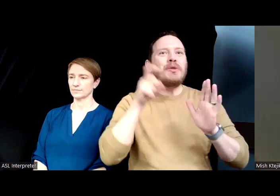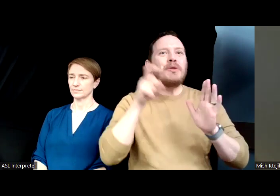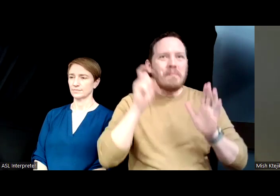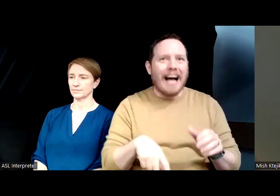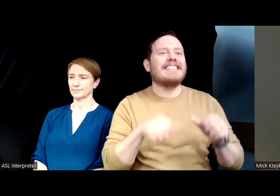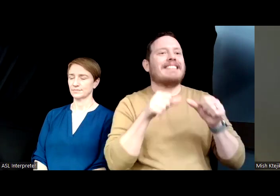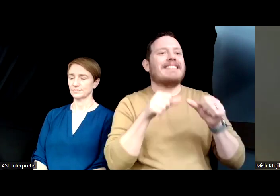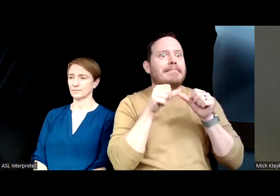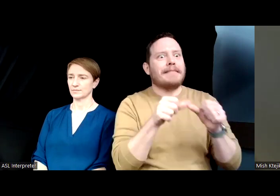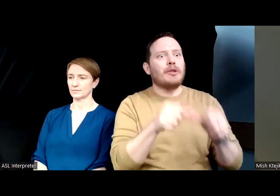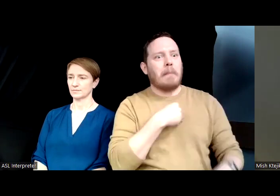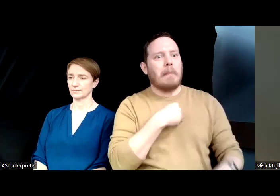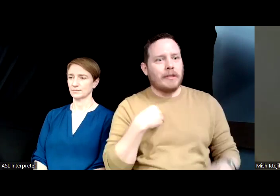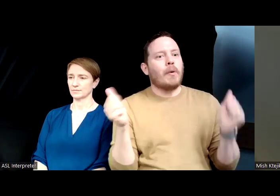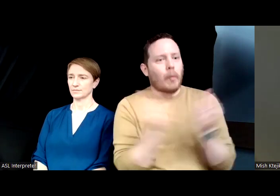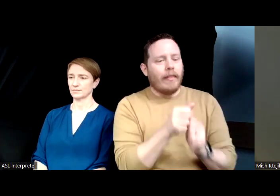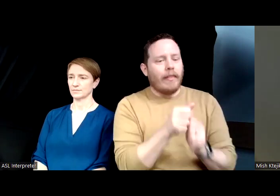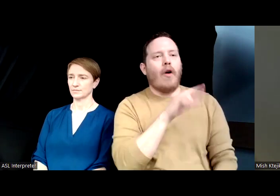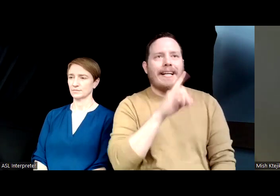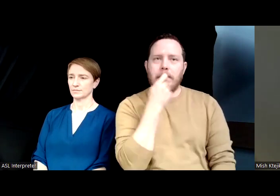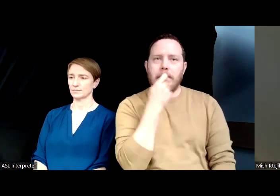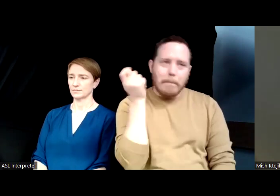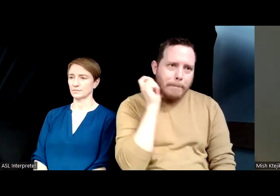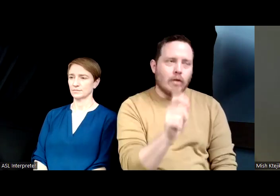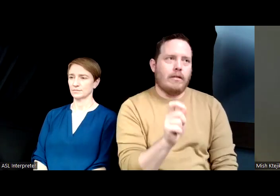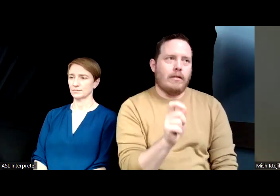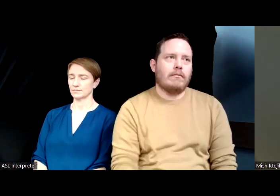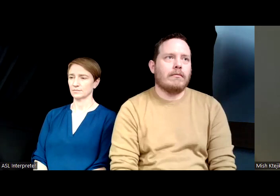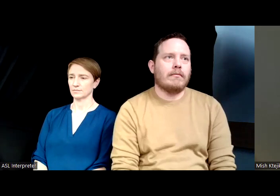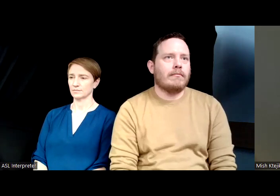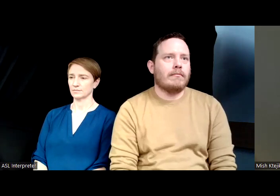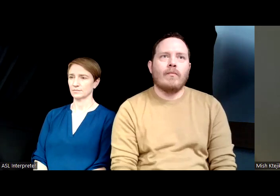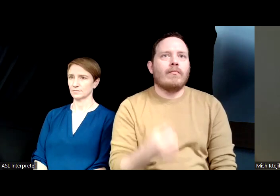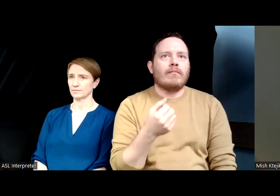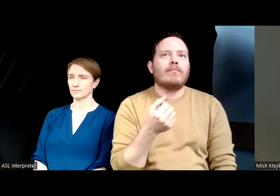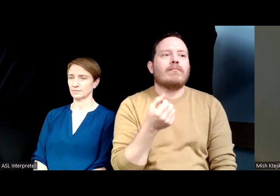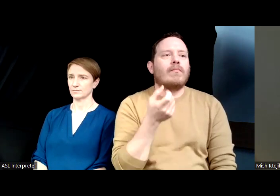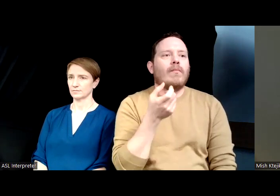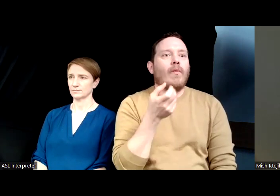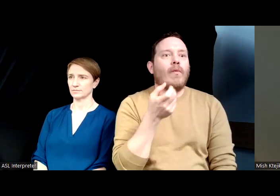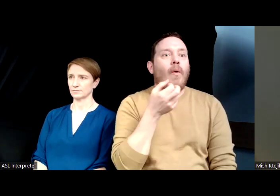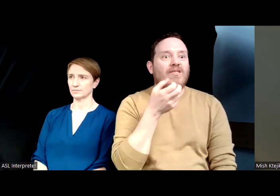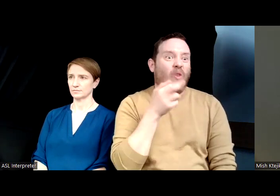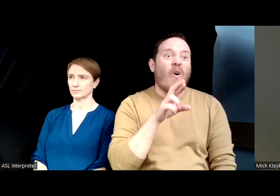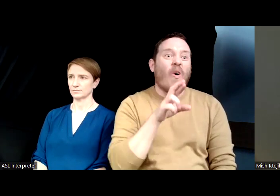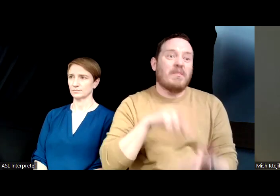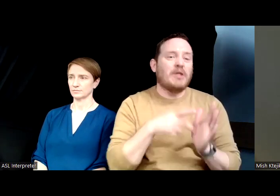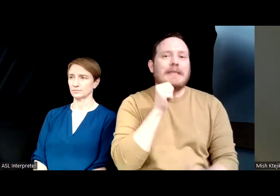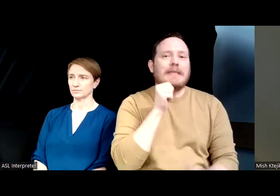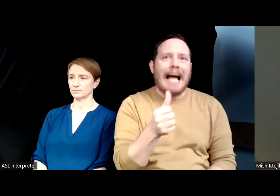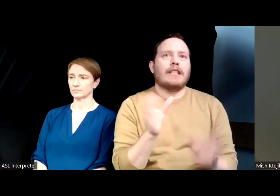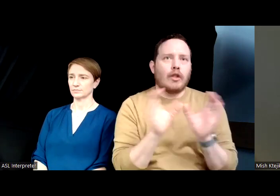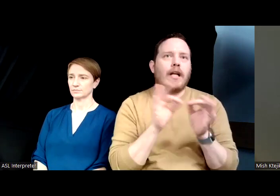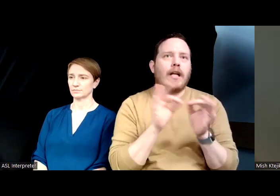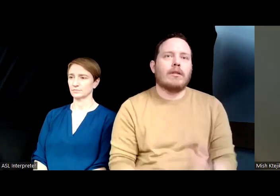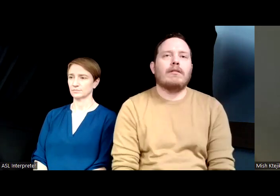national certification, but in order for licensure to continue, you have to be RID certified, period.